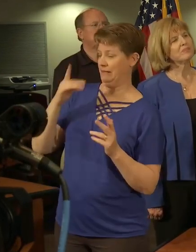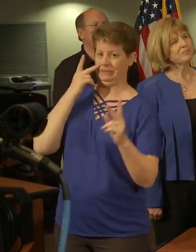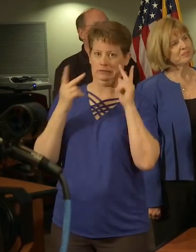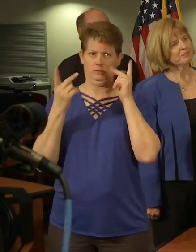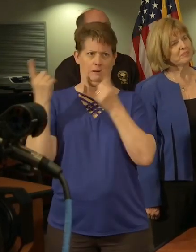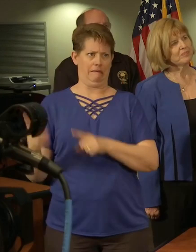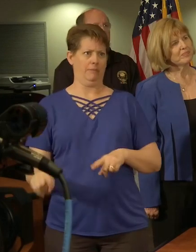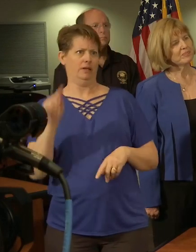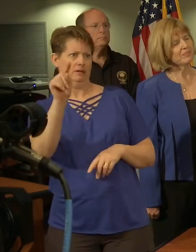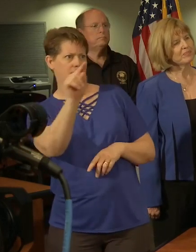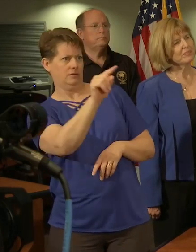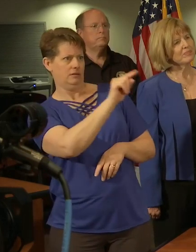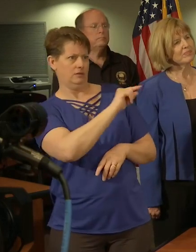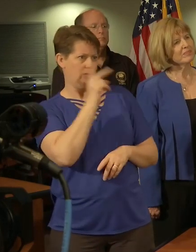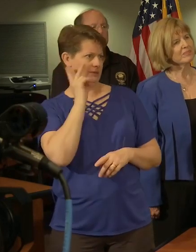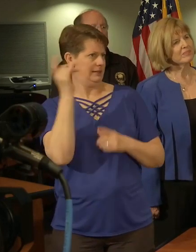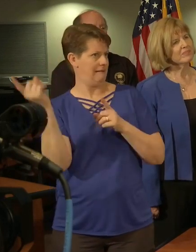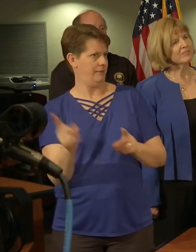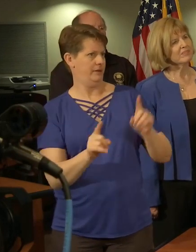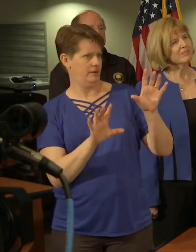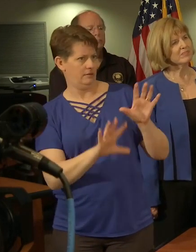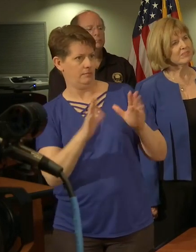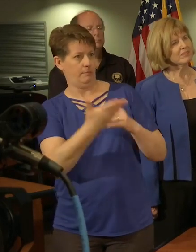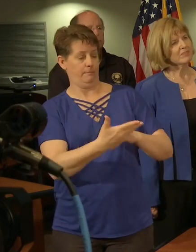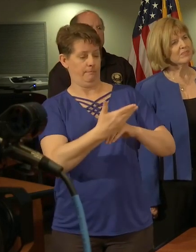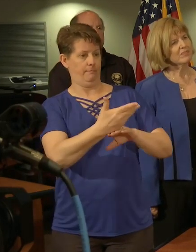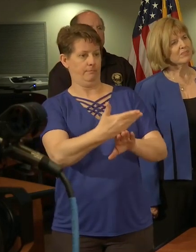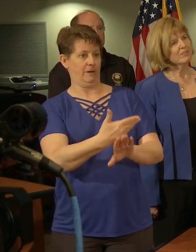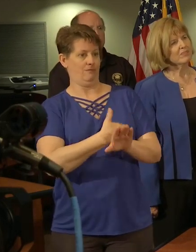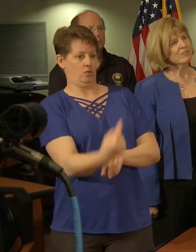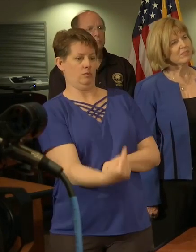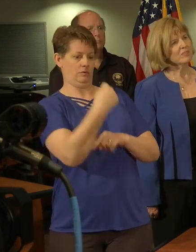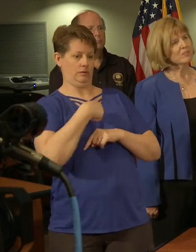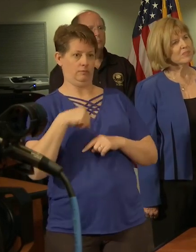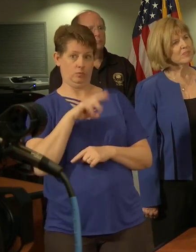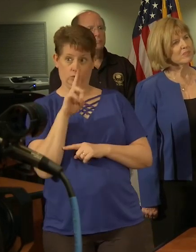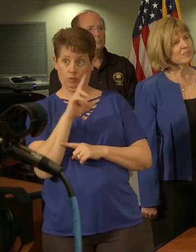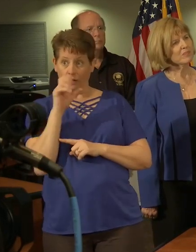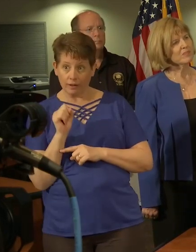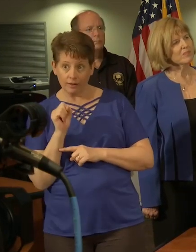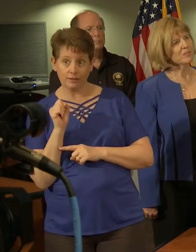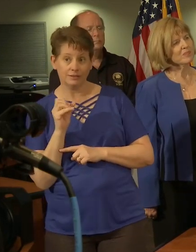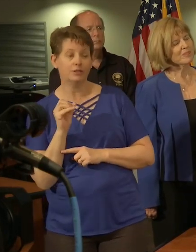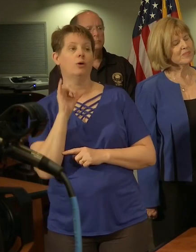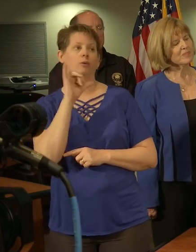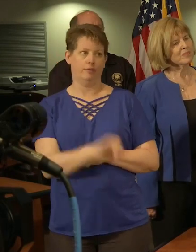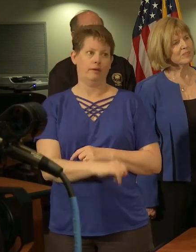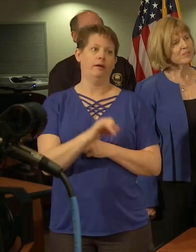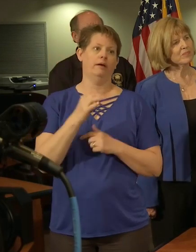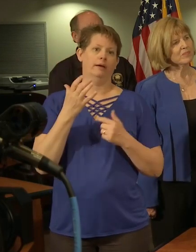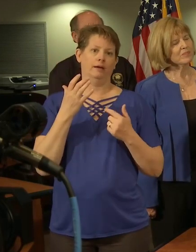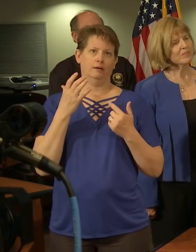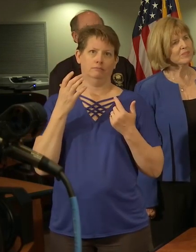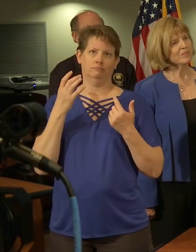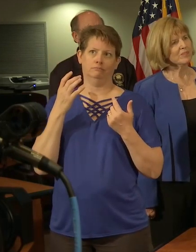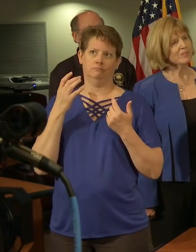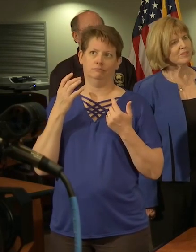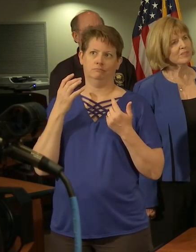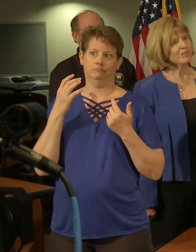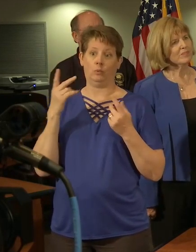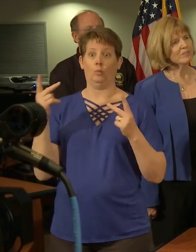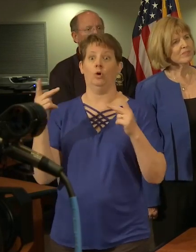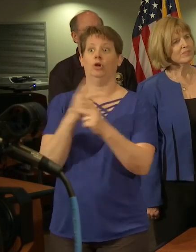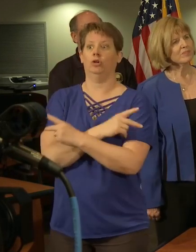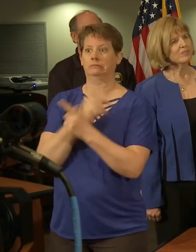seeing what happened overseas before it came here. But that would be the worst case scenario,